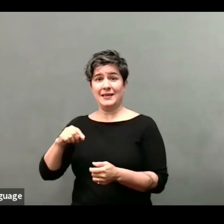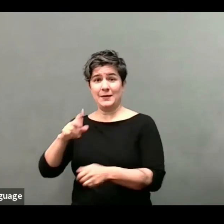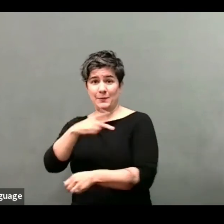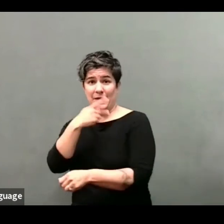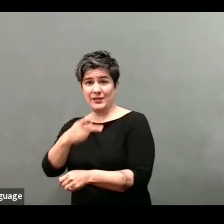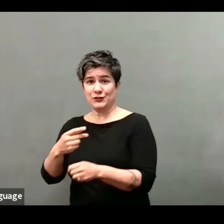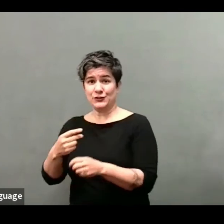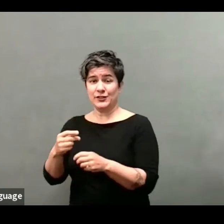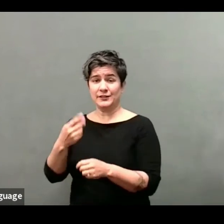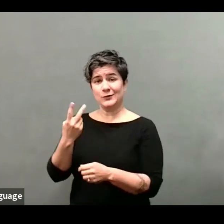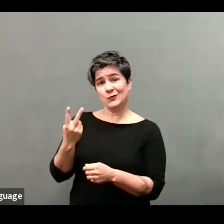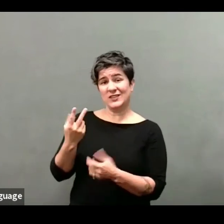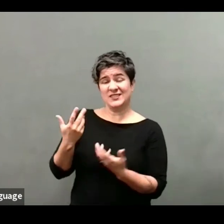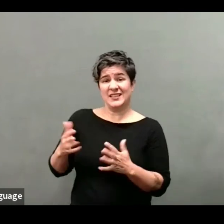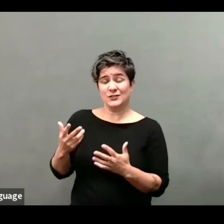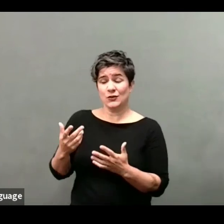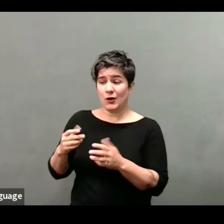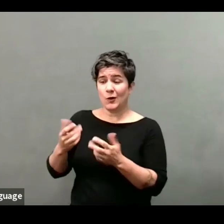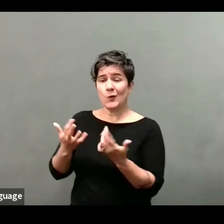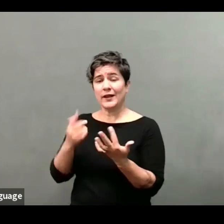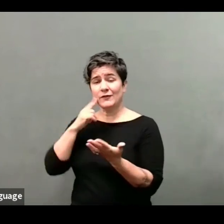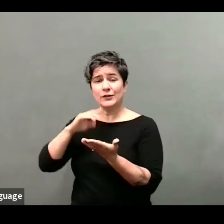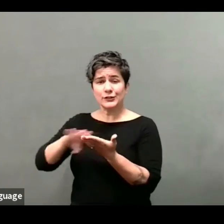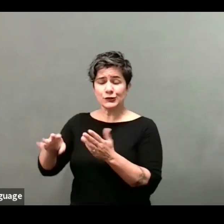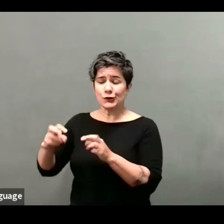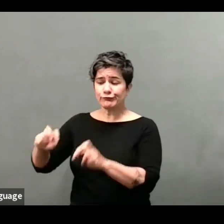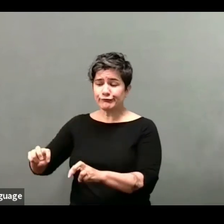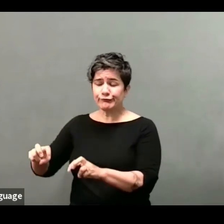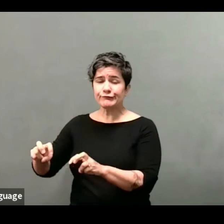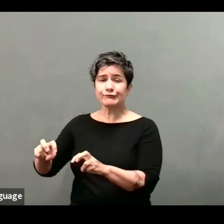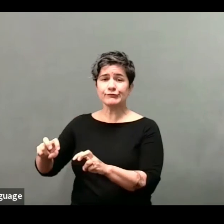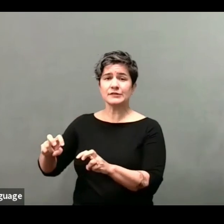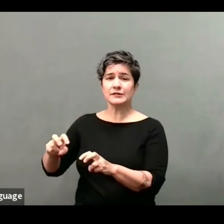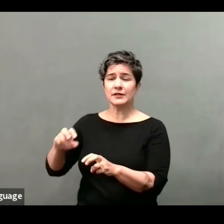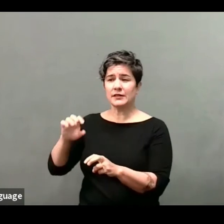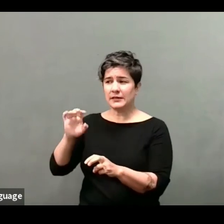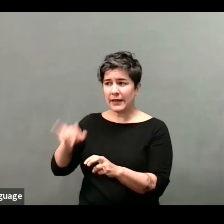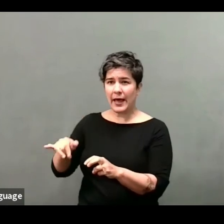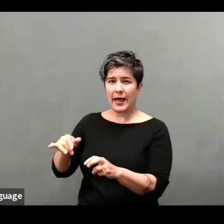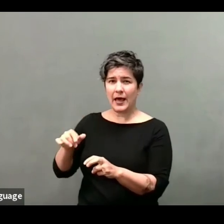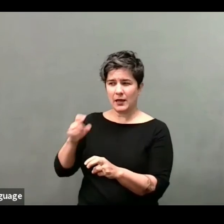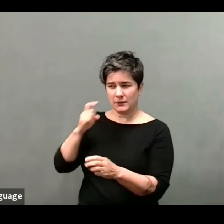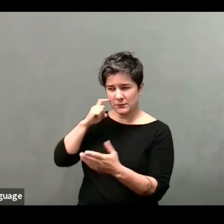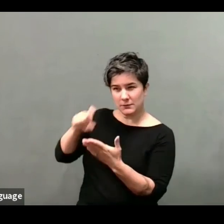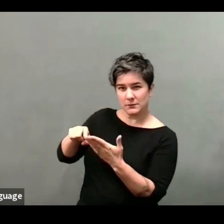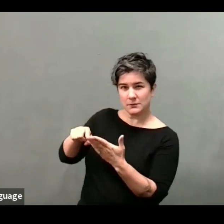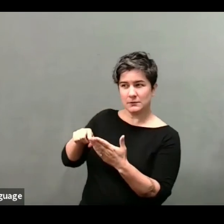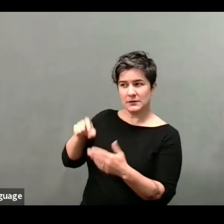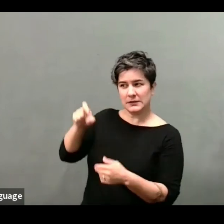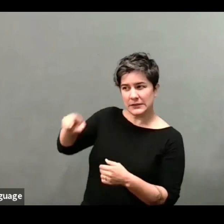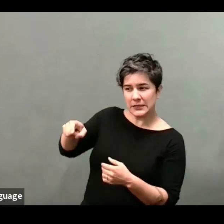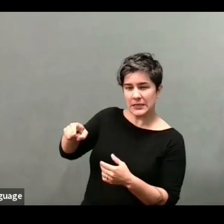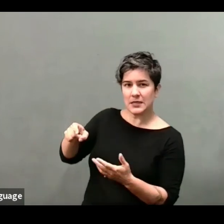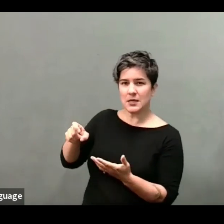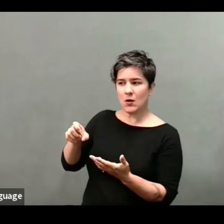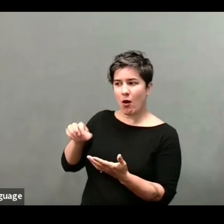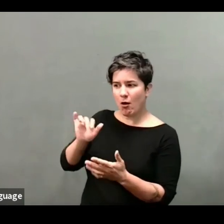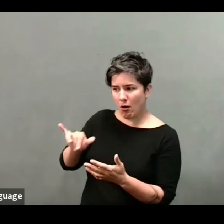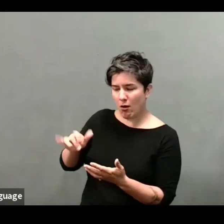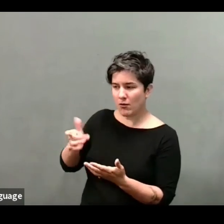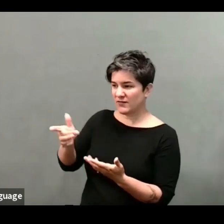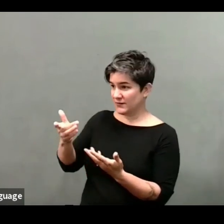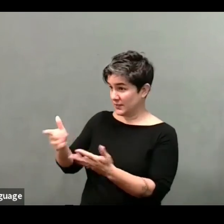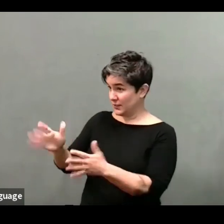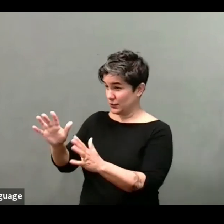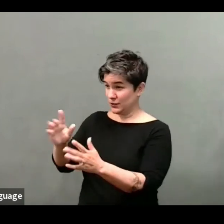for the discharge to happen, and so those cues and being able to read when the patient is just done